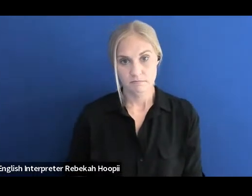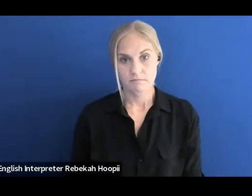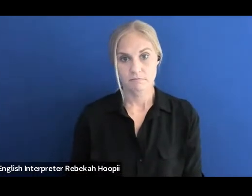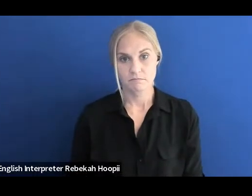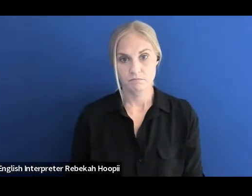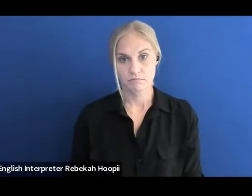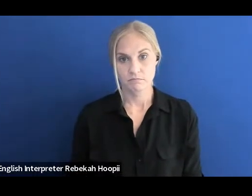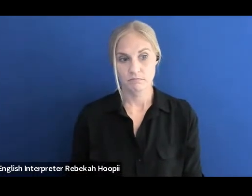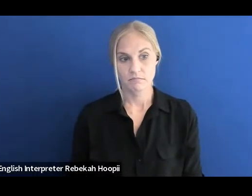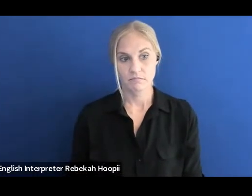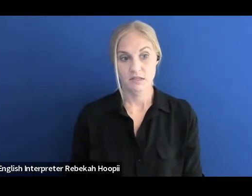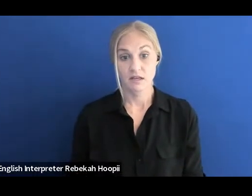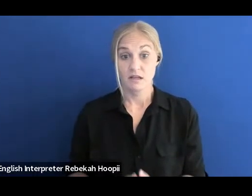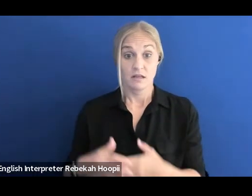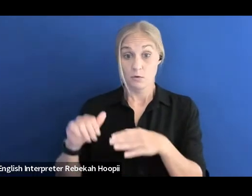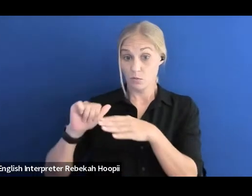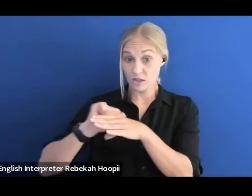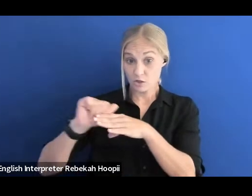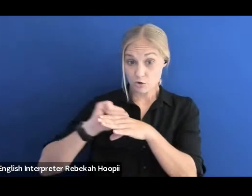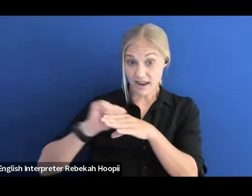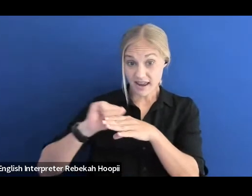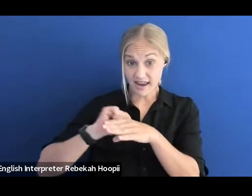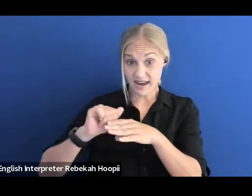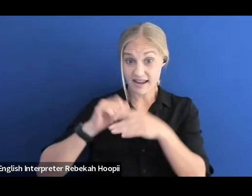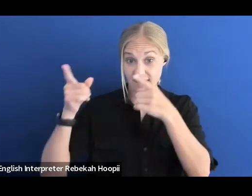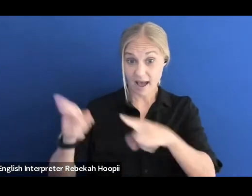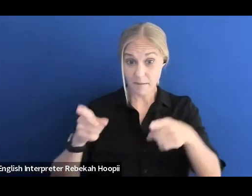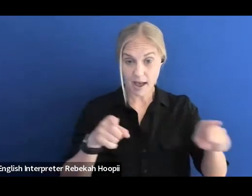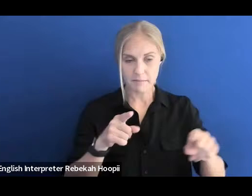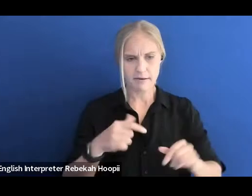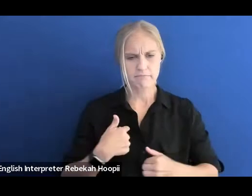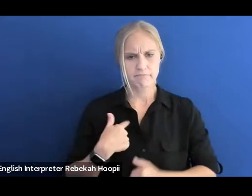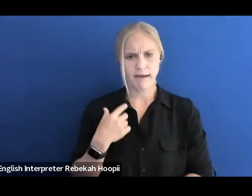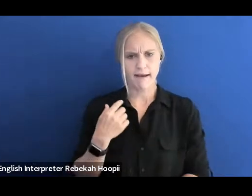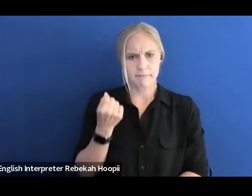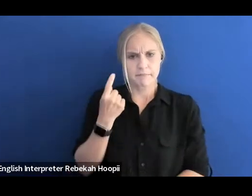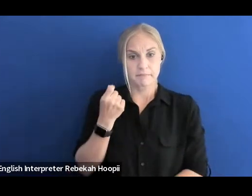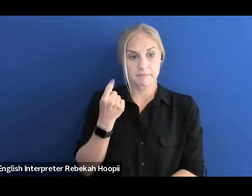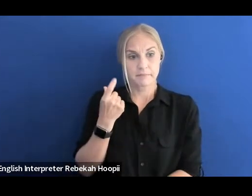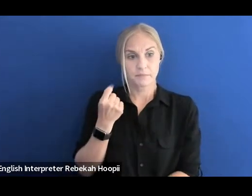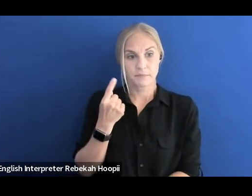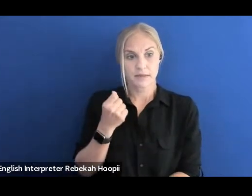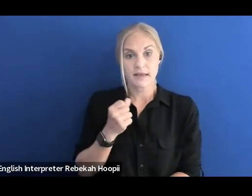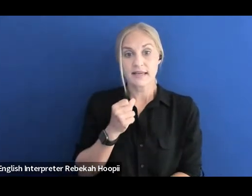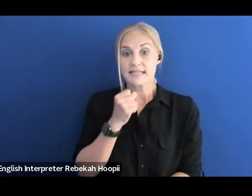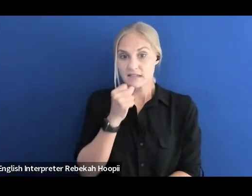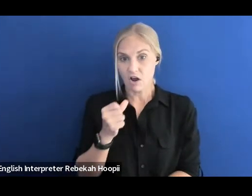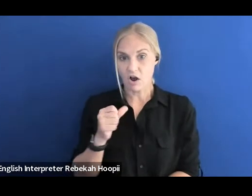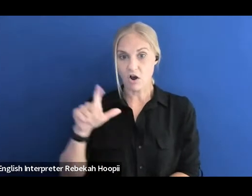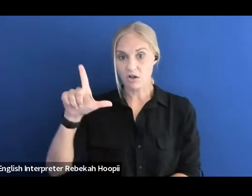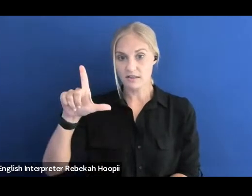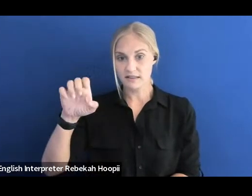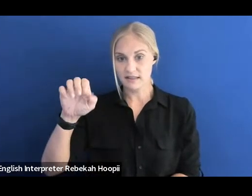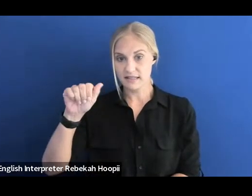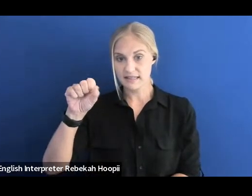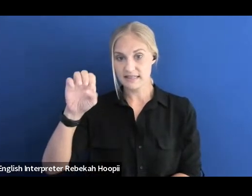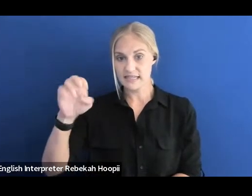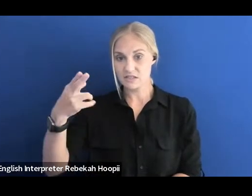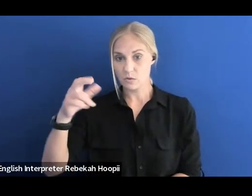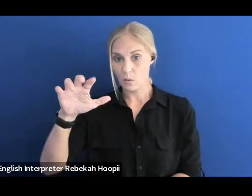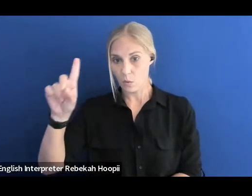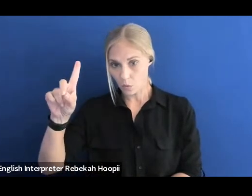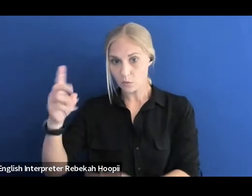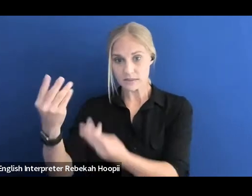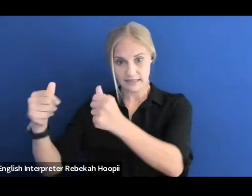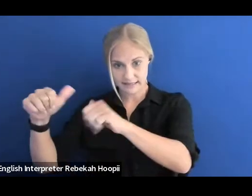when the training activities are happening, which I realize is not on the leasehold land, it's on the training